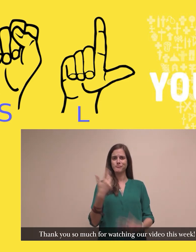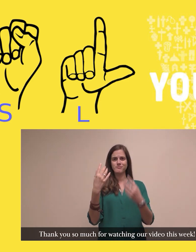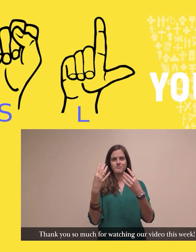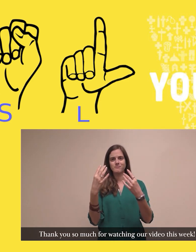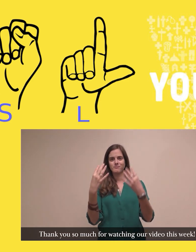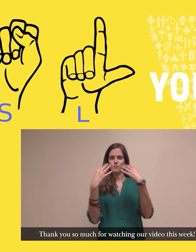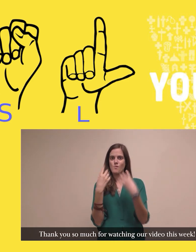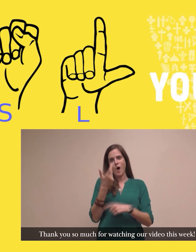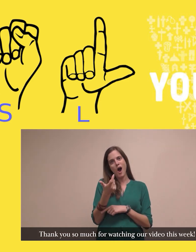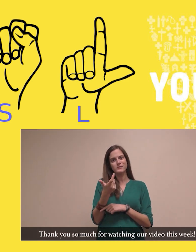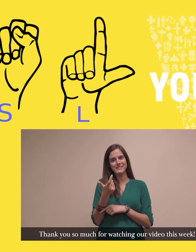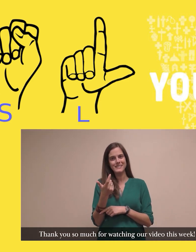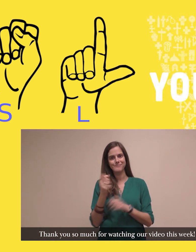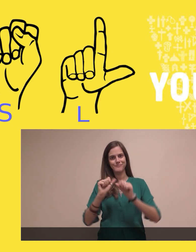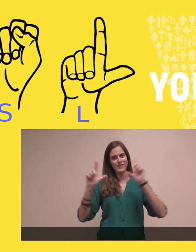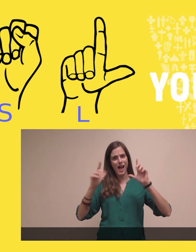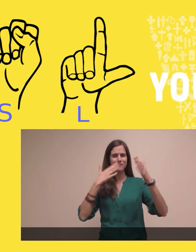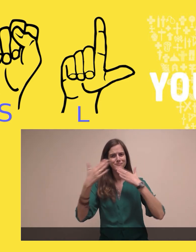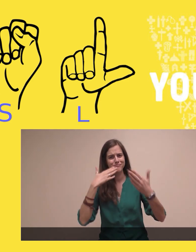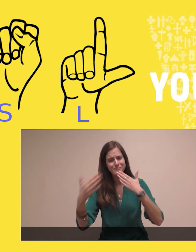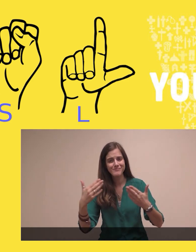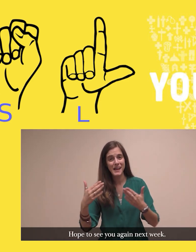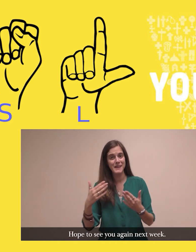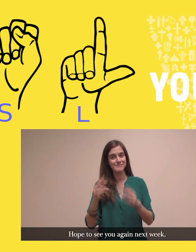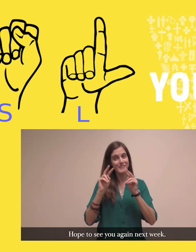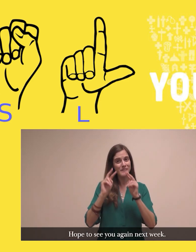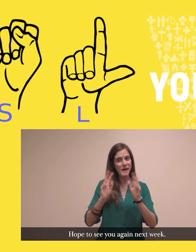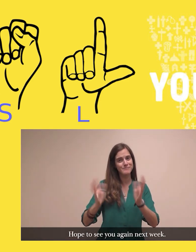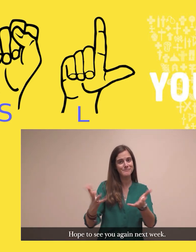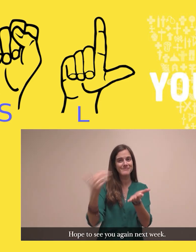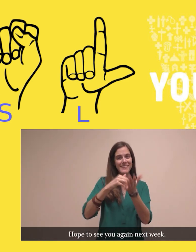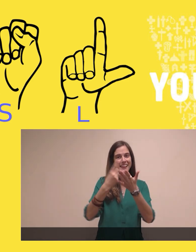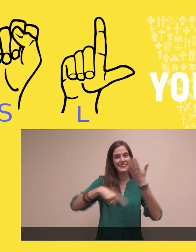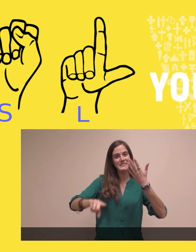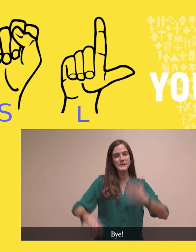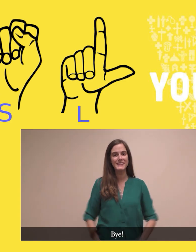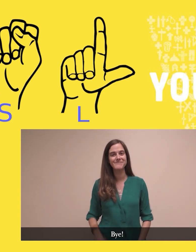for watching our video this week. Hope to see you again next week. Bye!